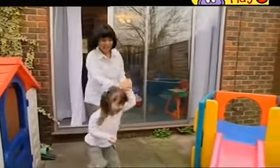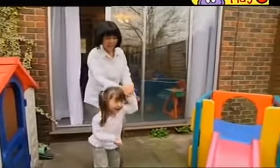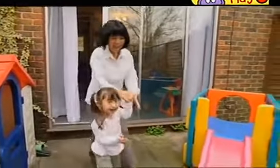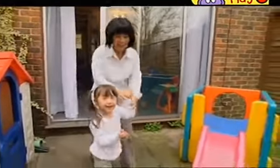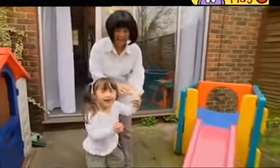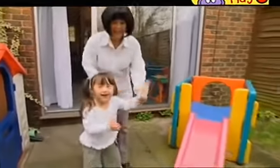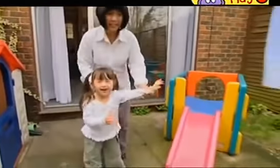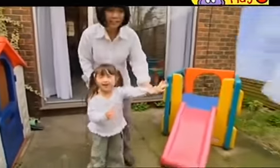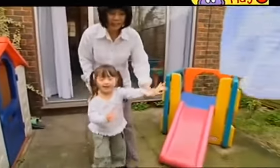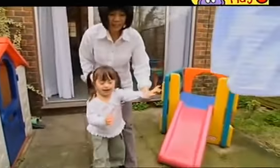Clothes for a girl.